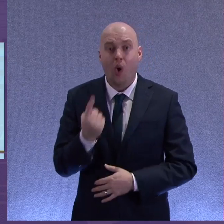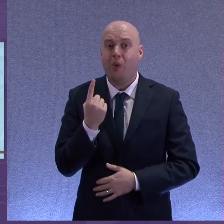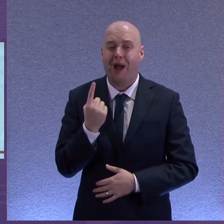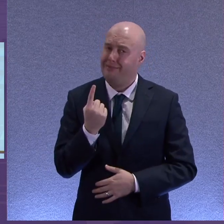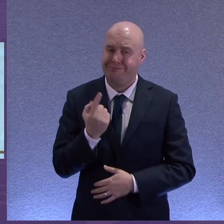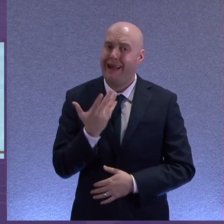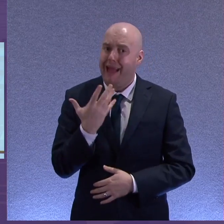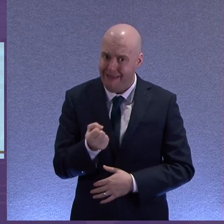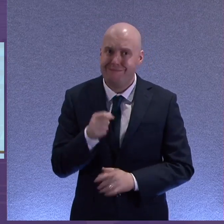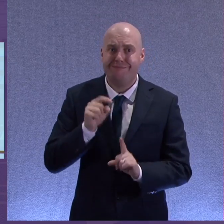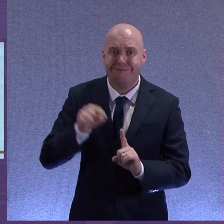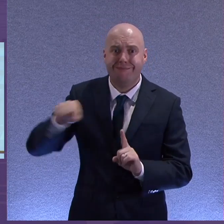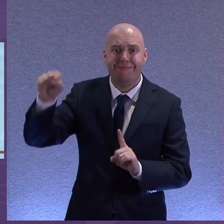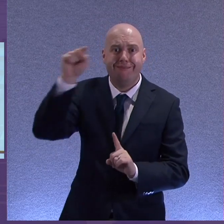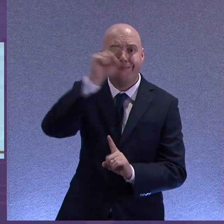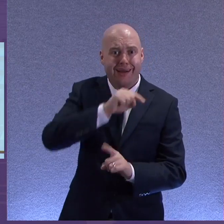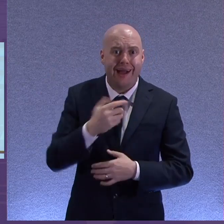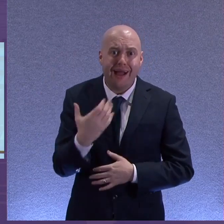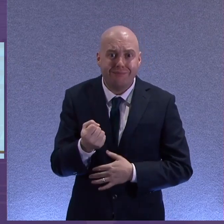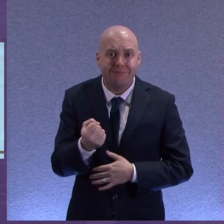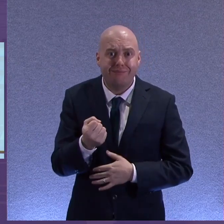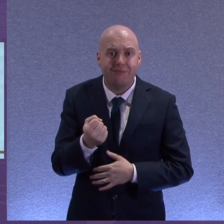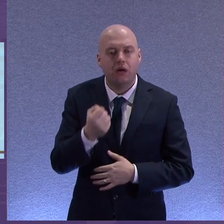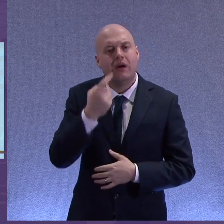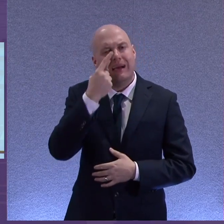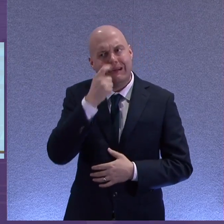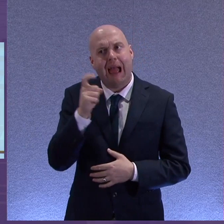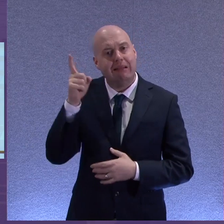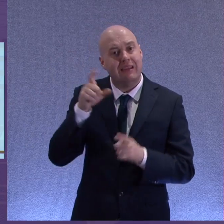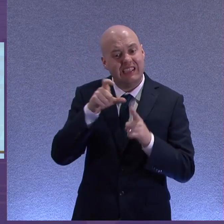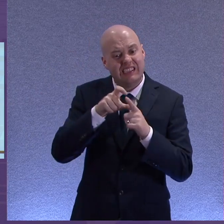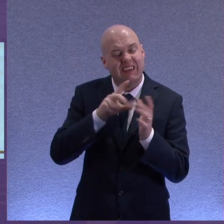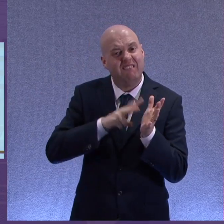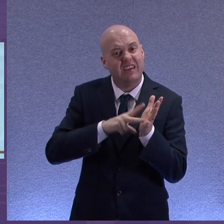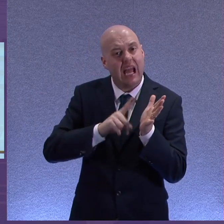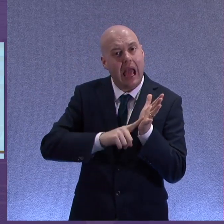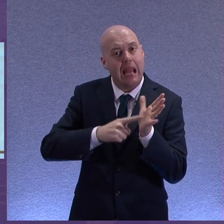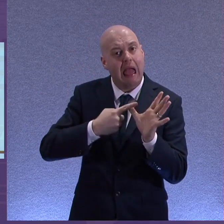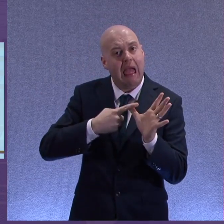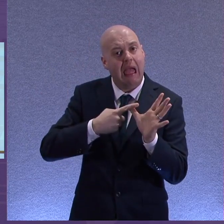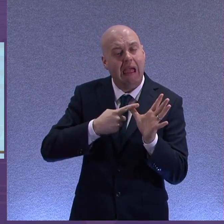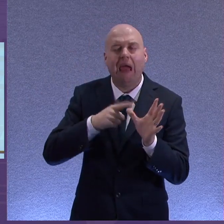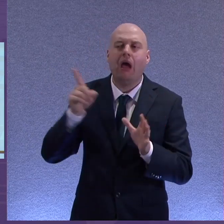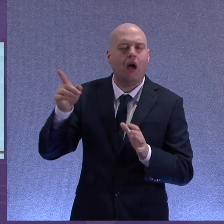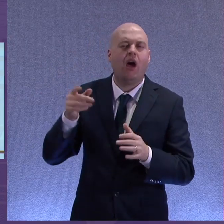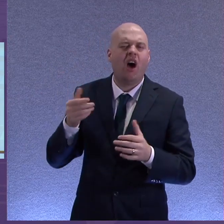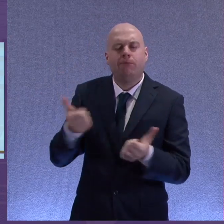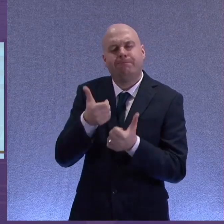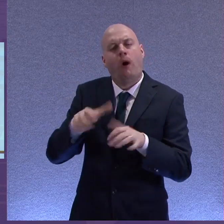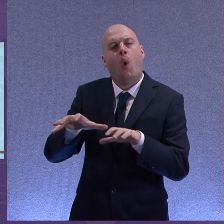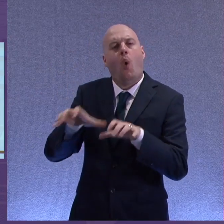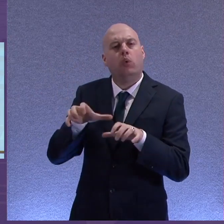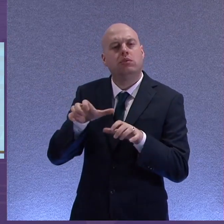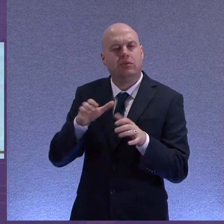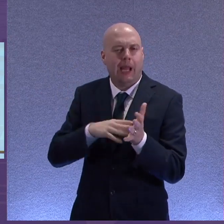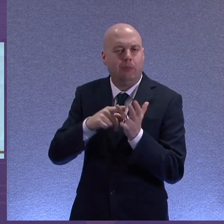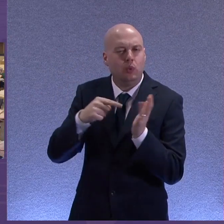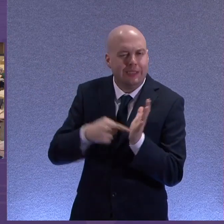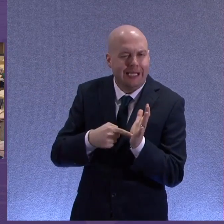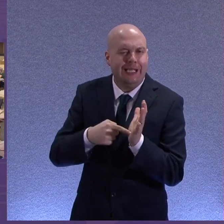the DVLA waiving MOTs in these circumstances, or is there another way forward for such important